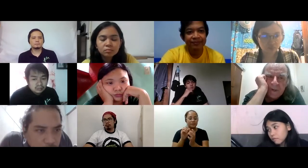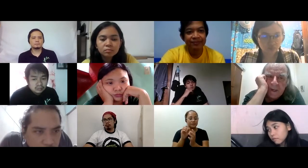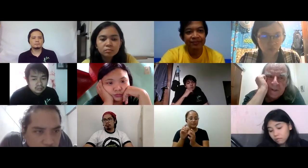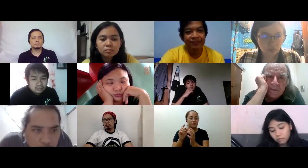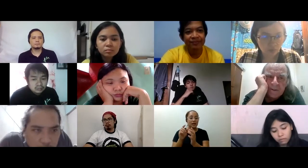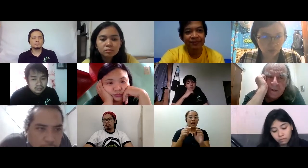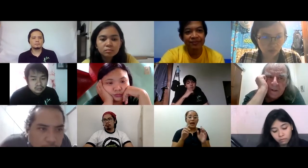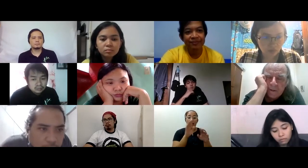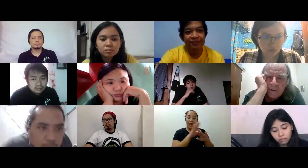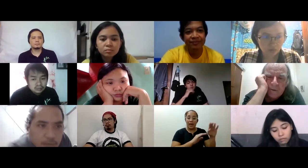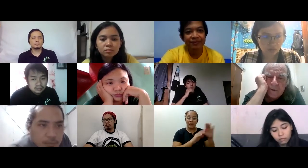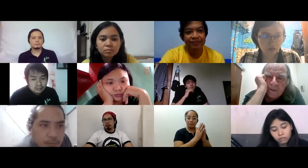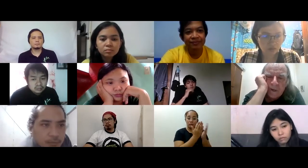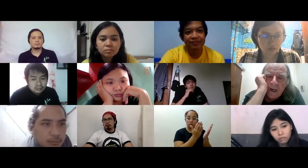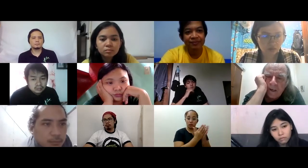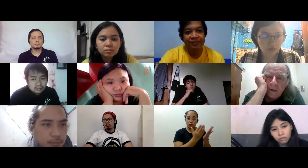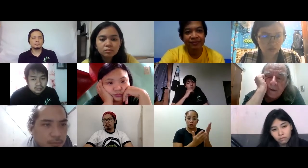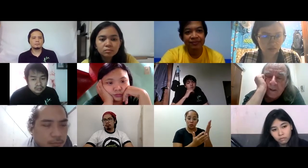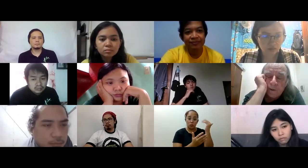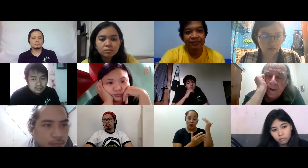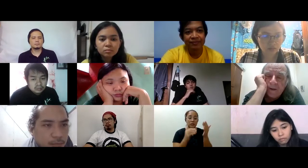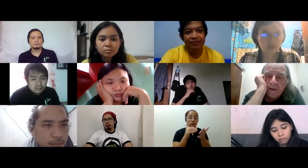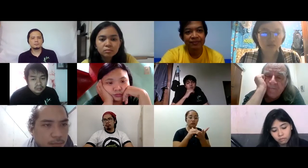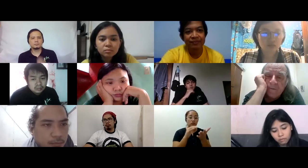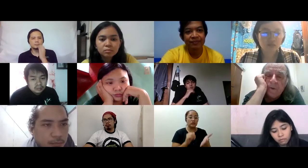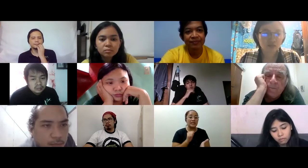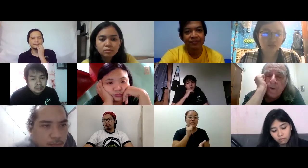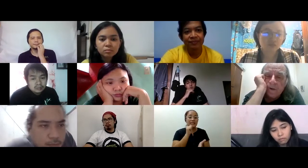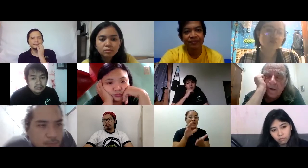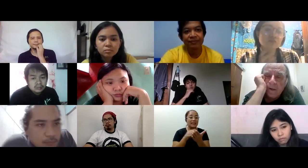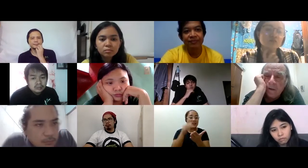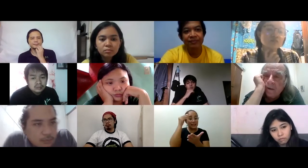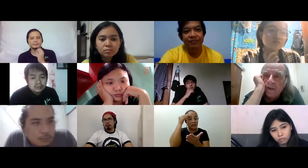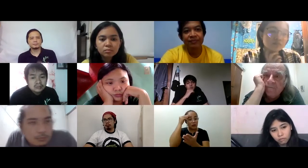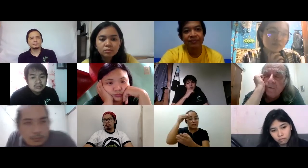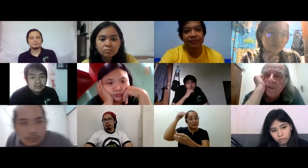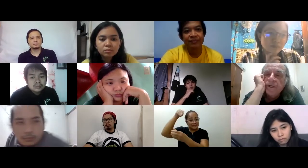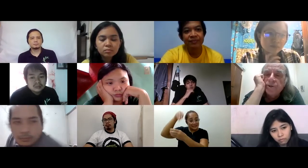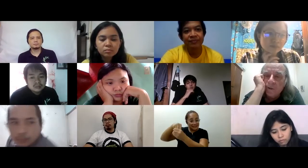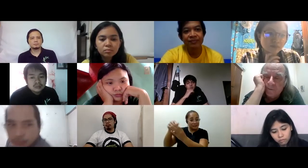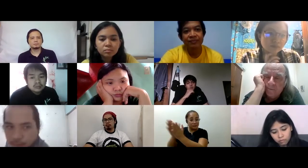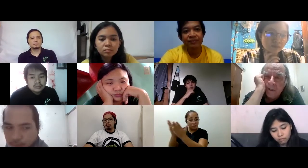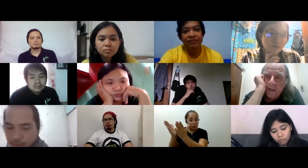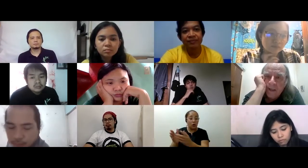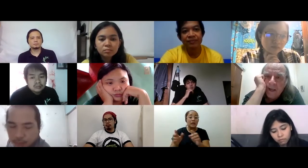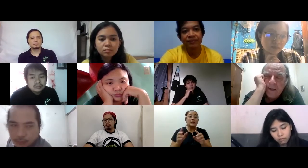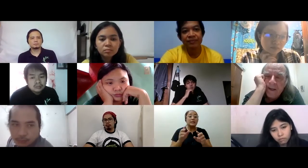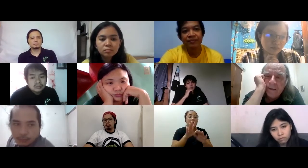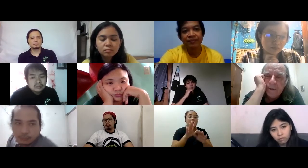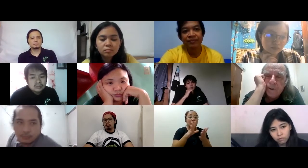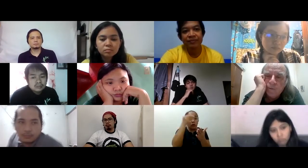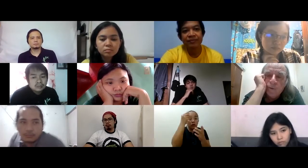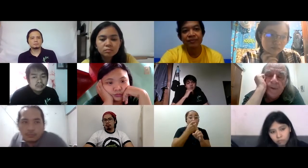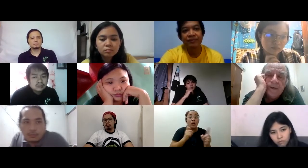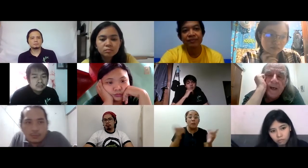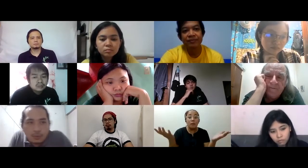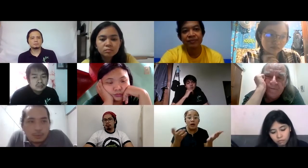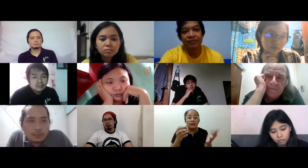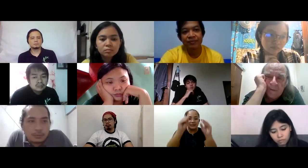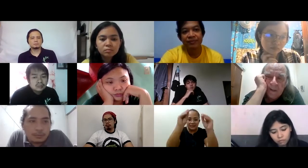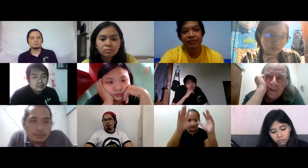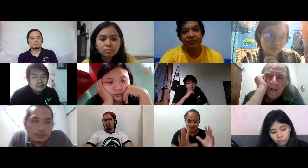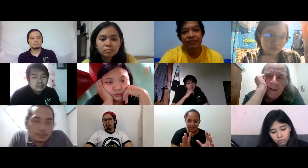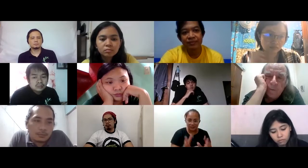handbooks because the students are not learning directly from the book. They're learning from a teacher. And that teacher will be